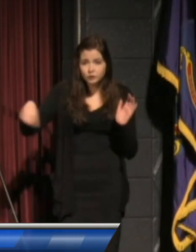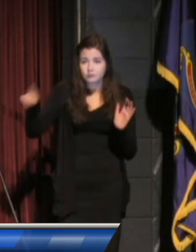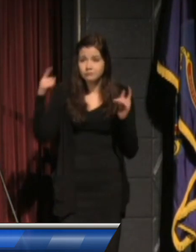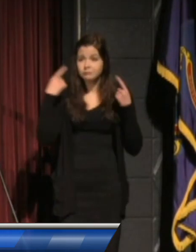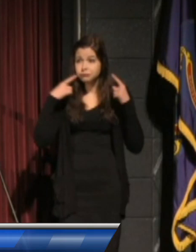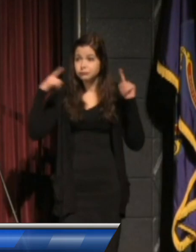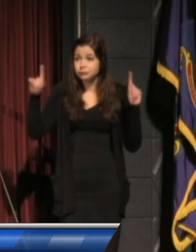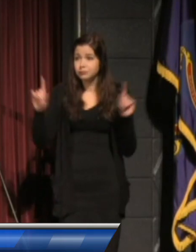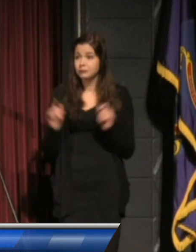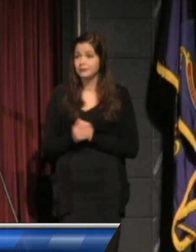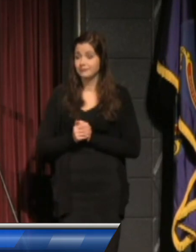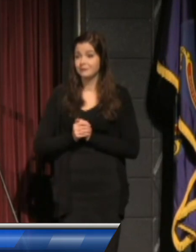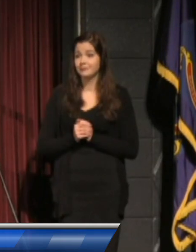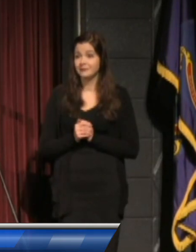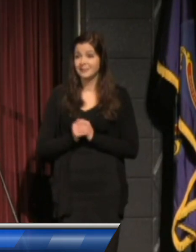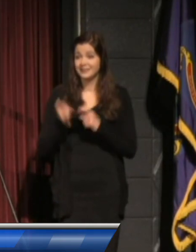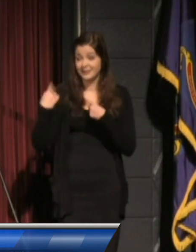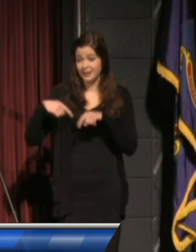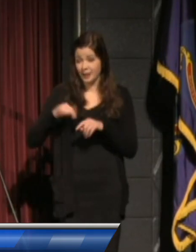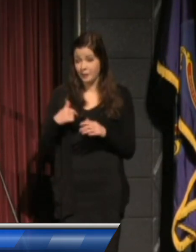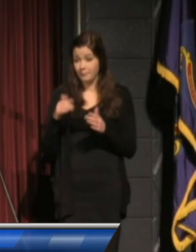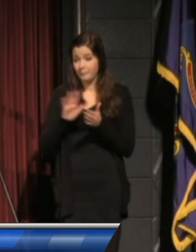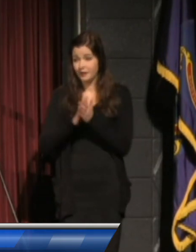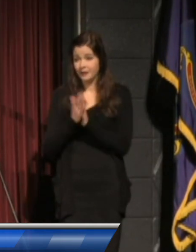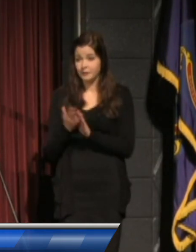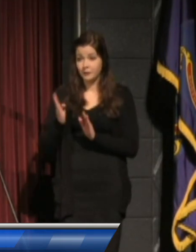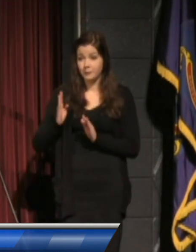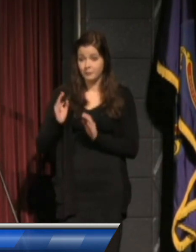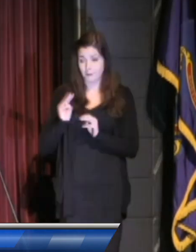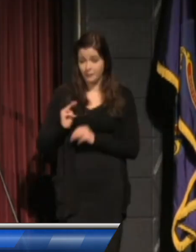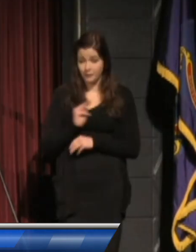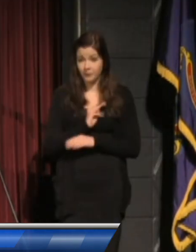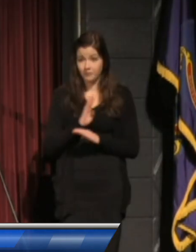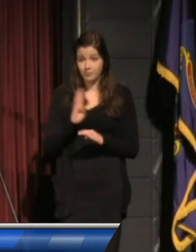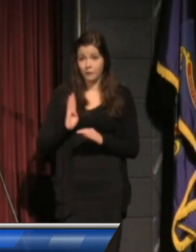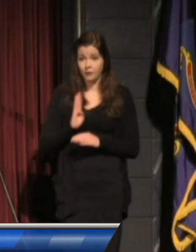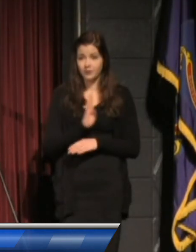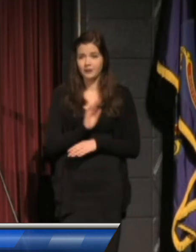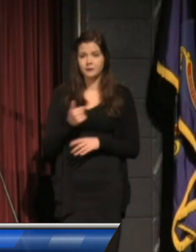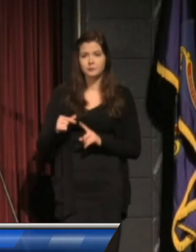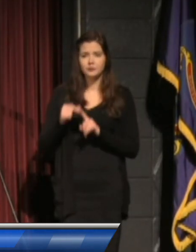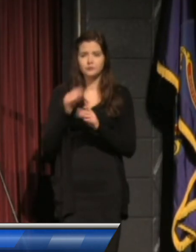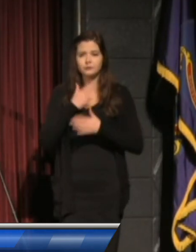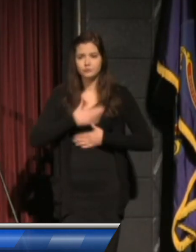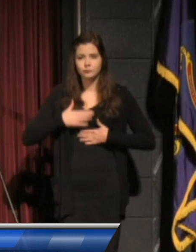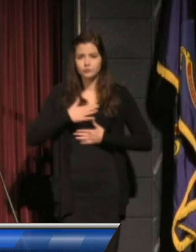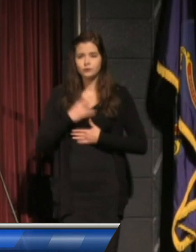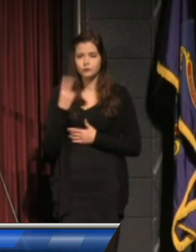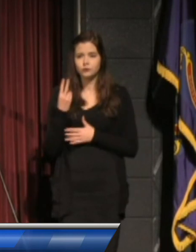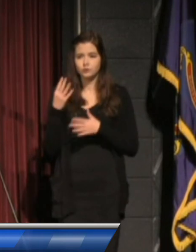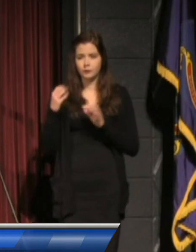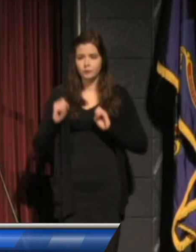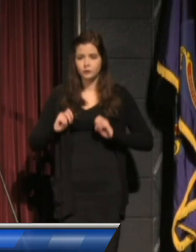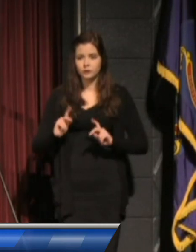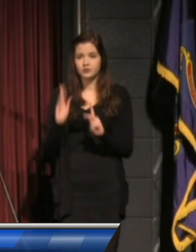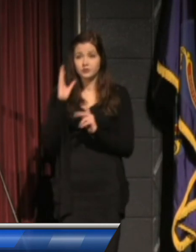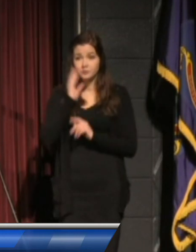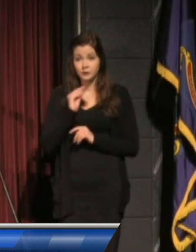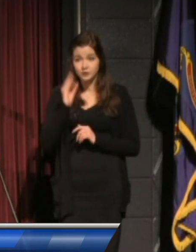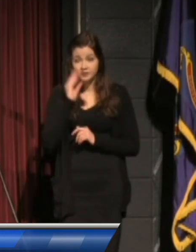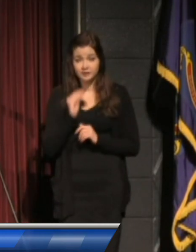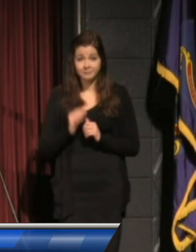achievements. Since I became a member of the board, I have found special enjoyment in two opportunities and experiences in